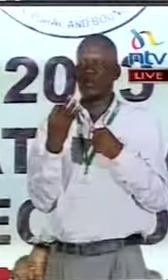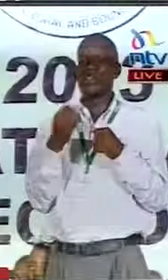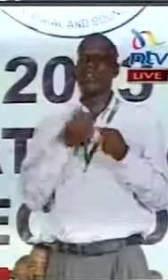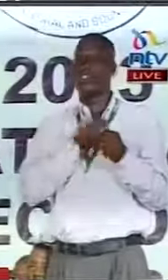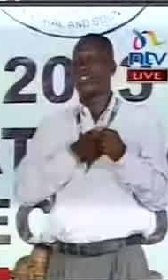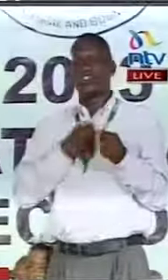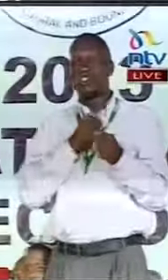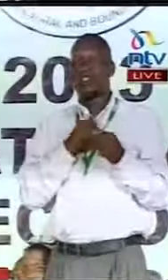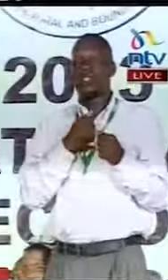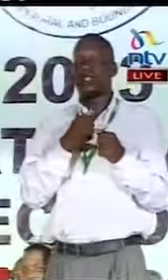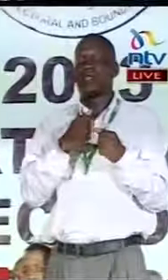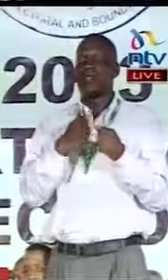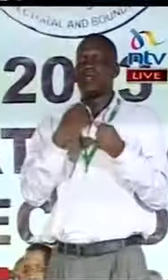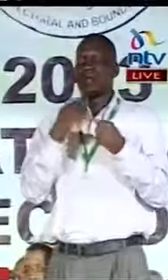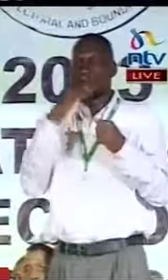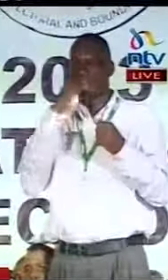Sorry,